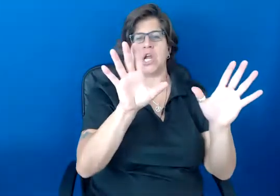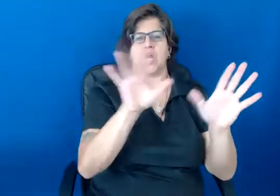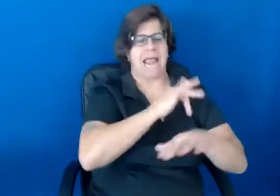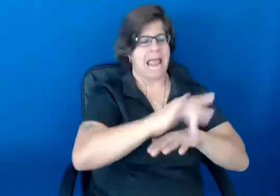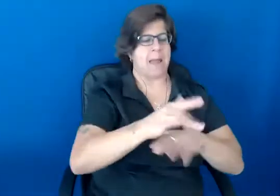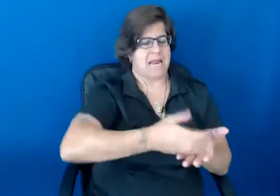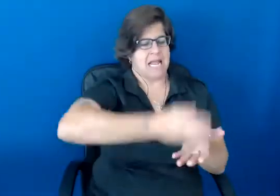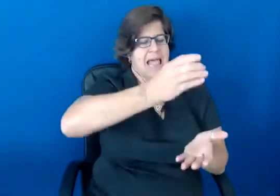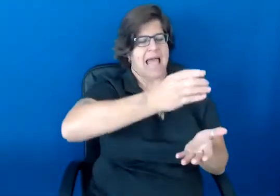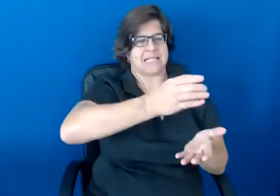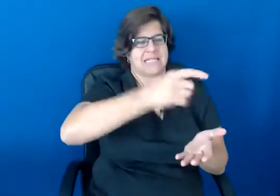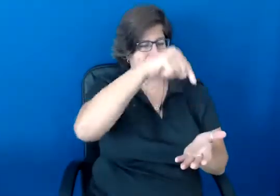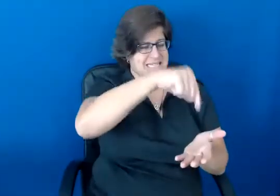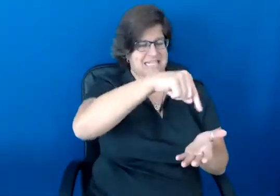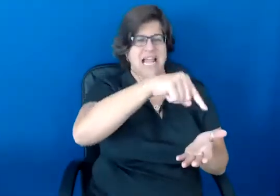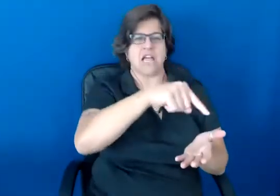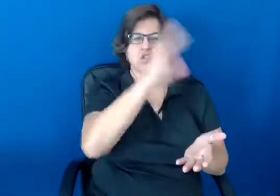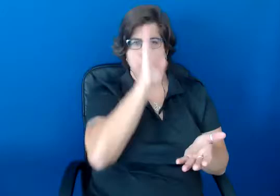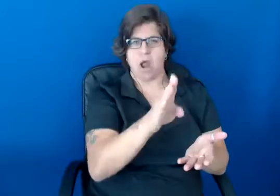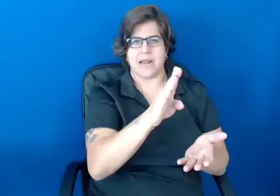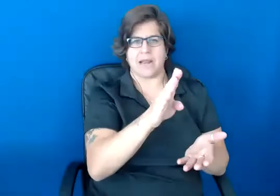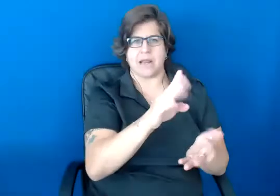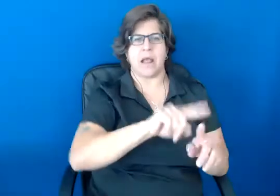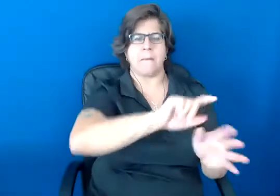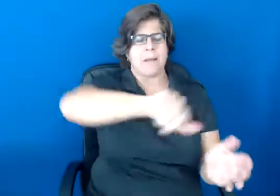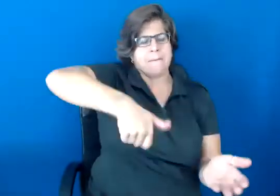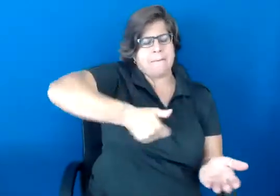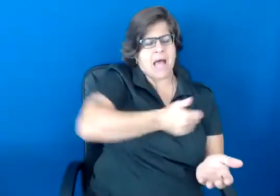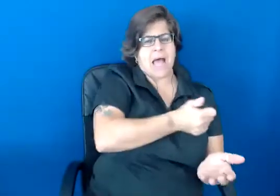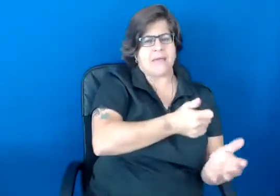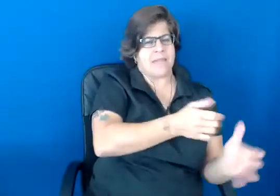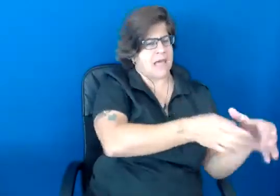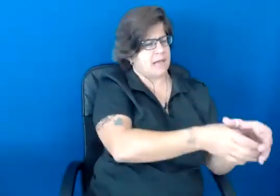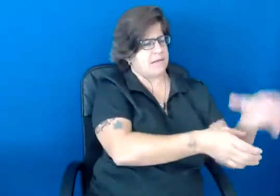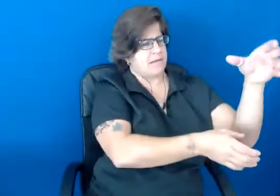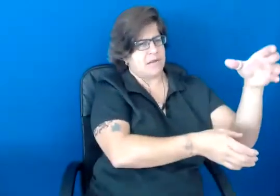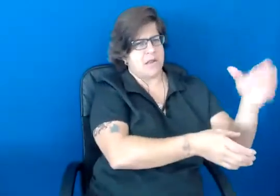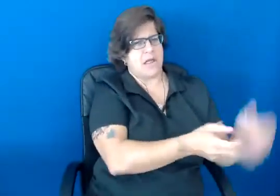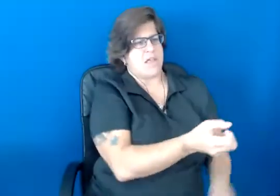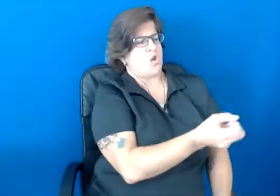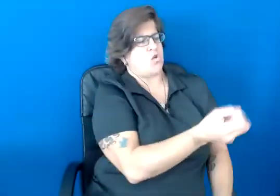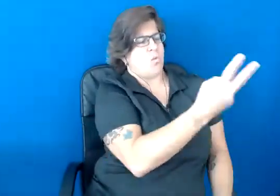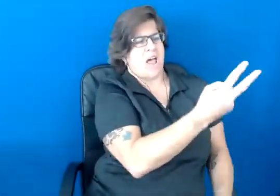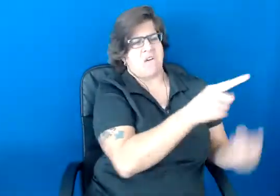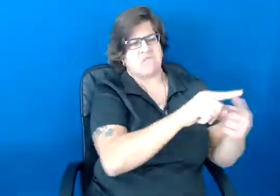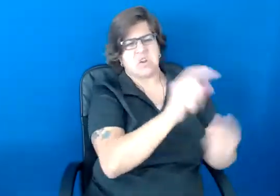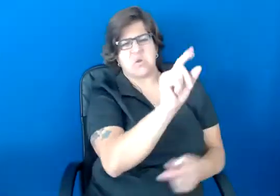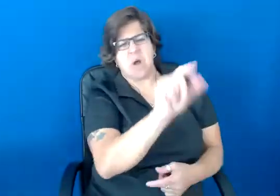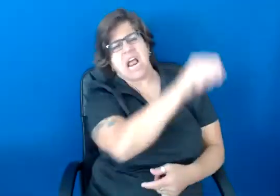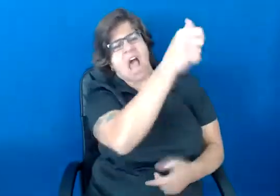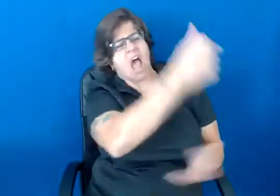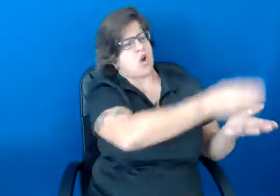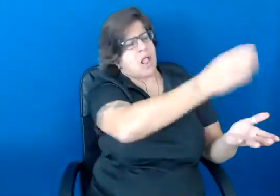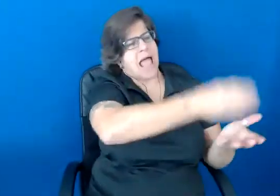glass of sobriety. But behind that glass, there's 12 to 20 other glasses